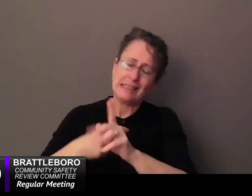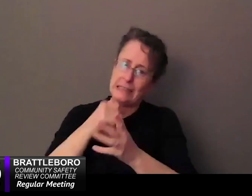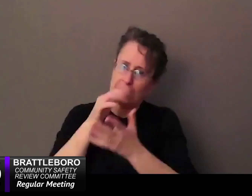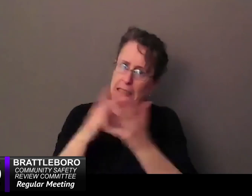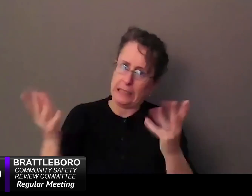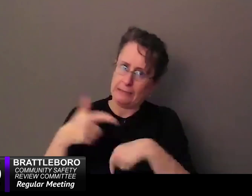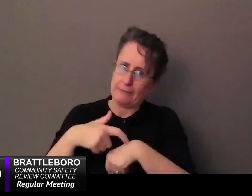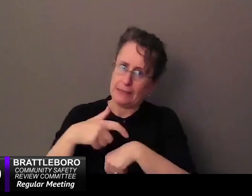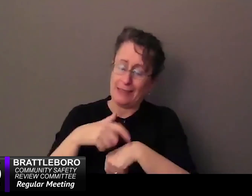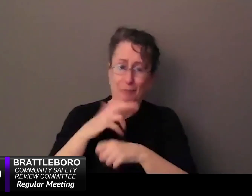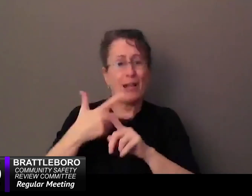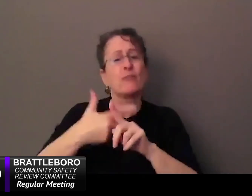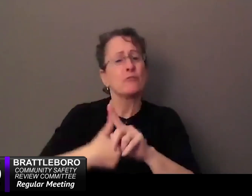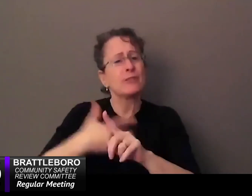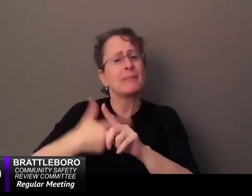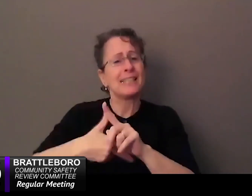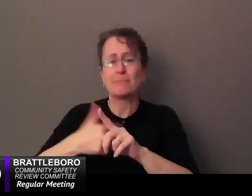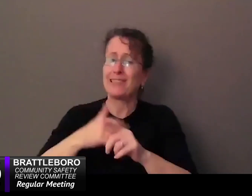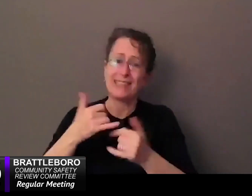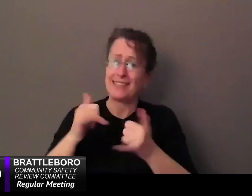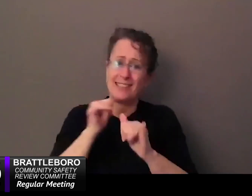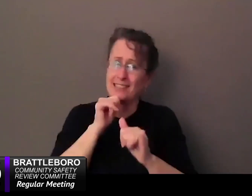or 3 months really, of